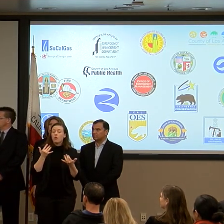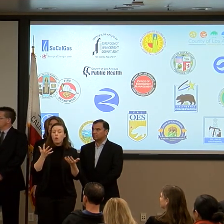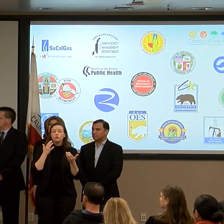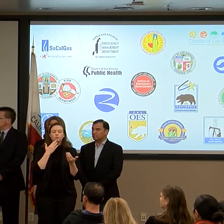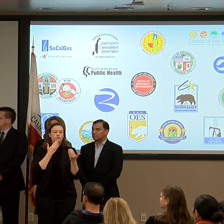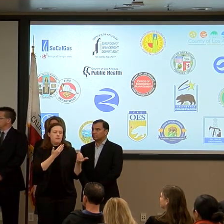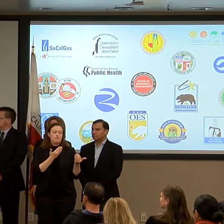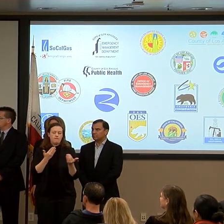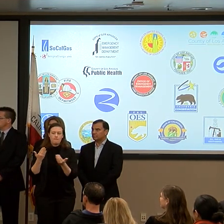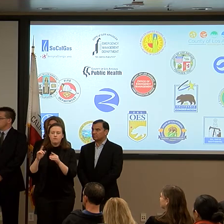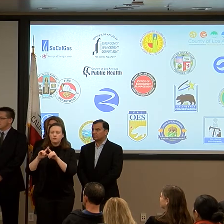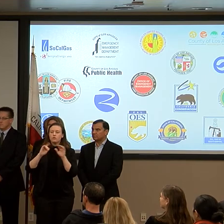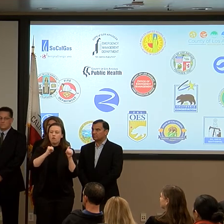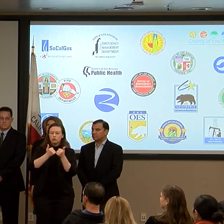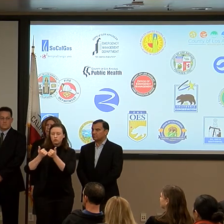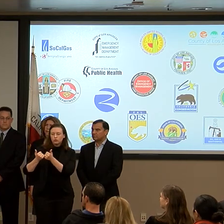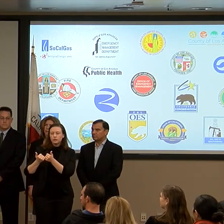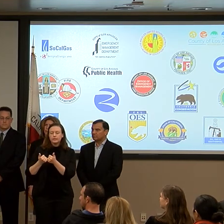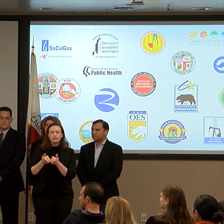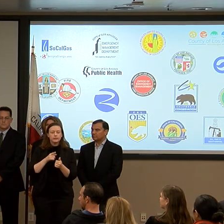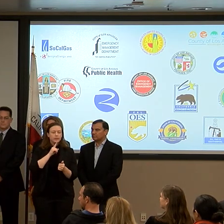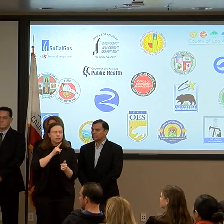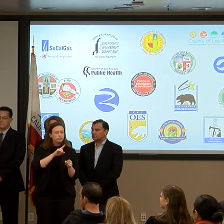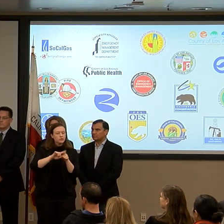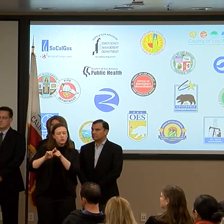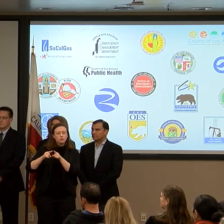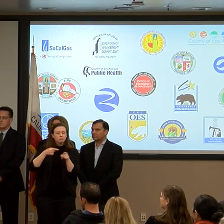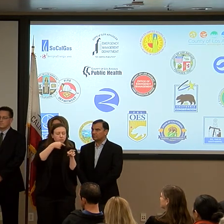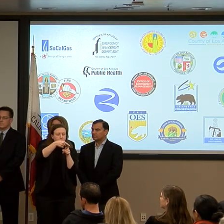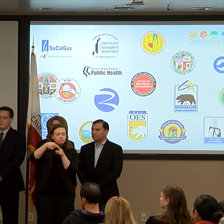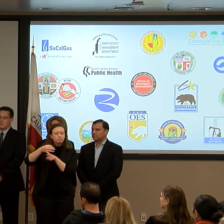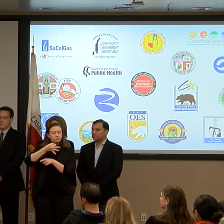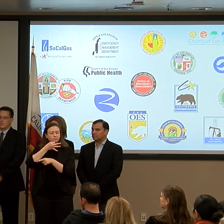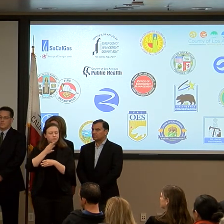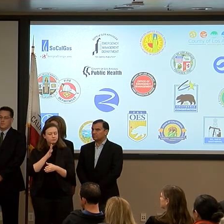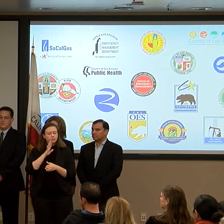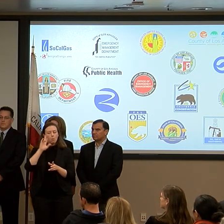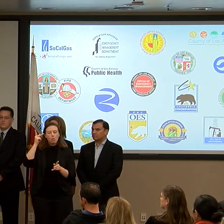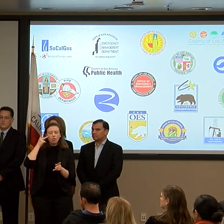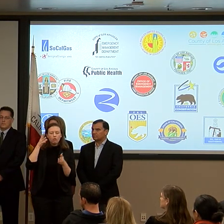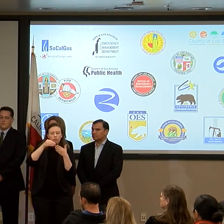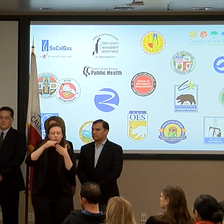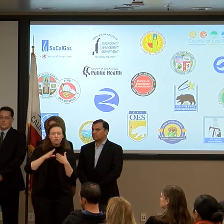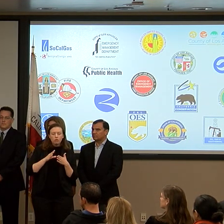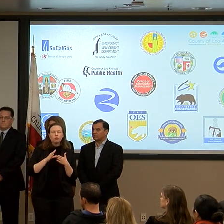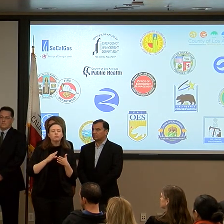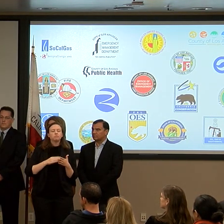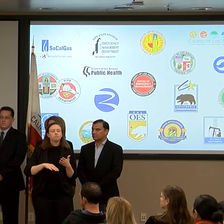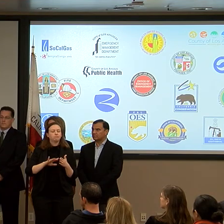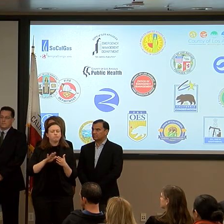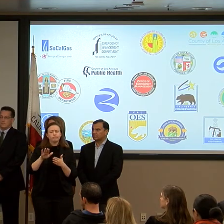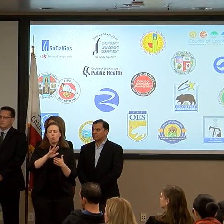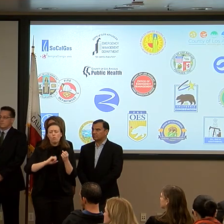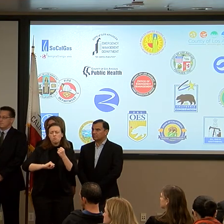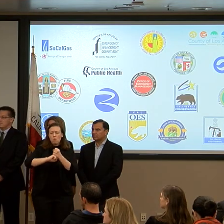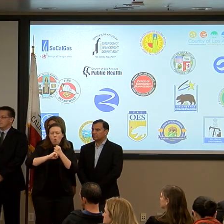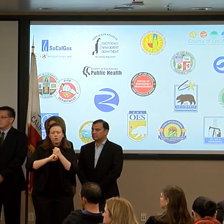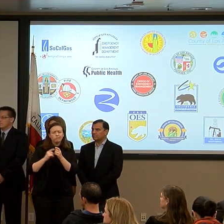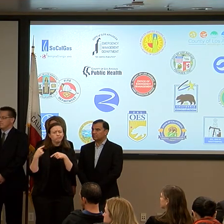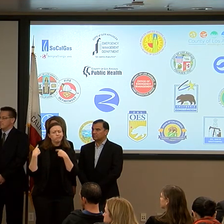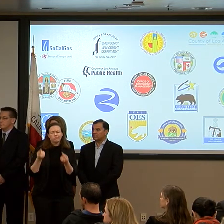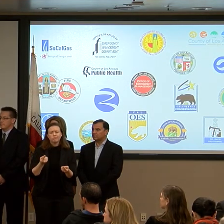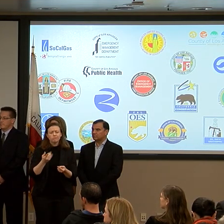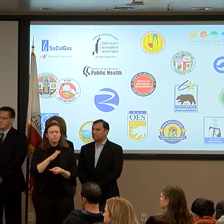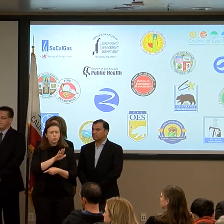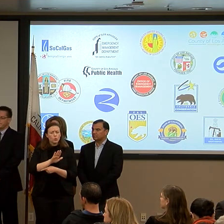agencies, the subject matter experts, the departments, the political leaders for all of the support and the ability